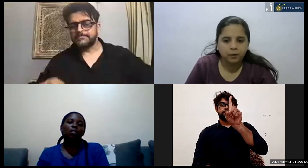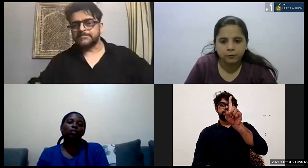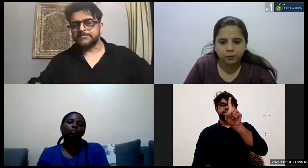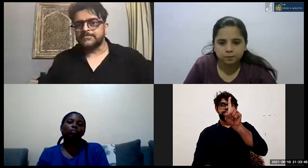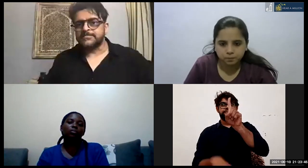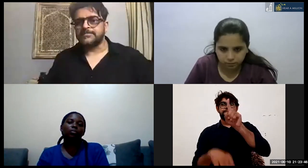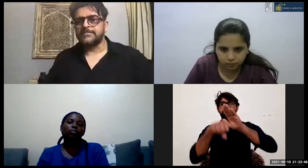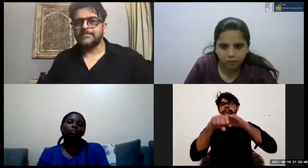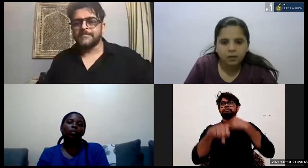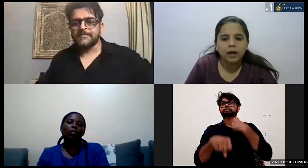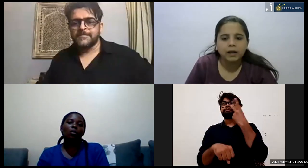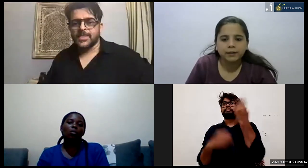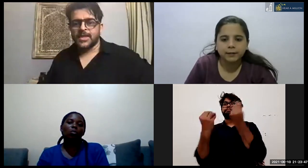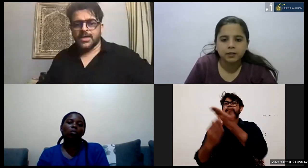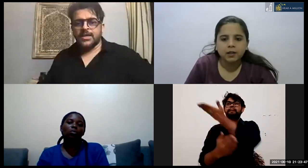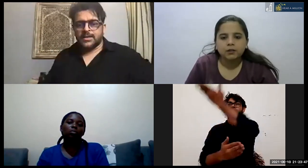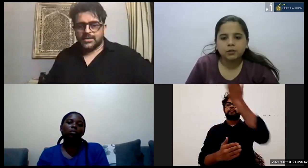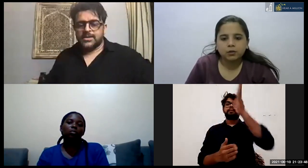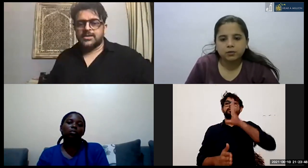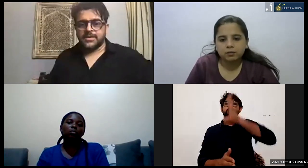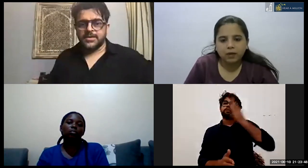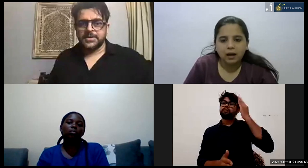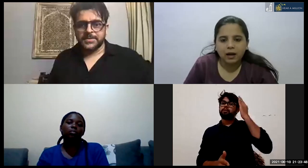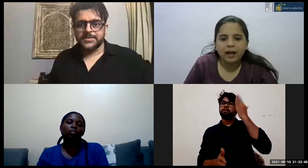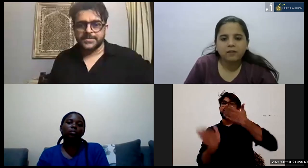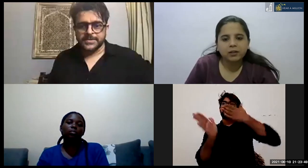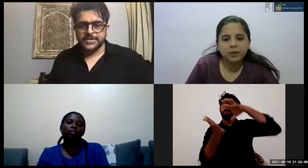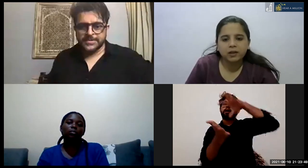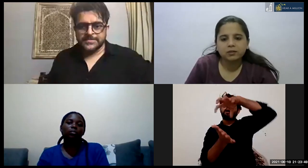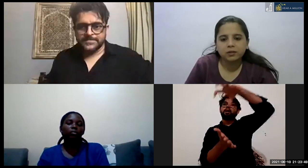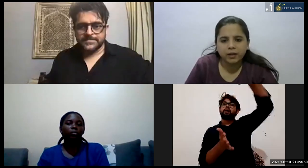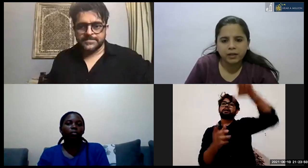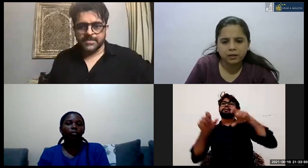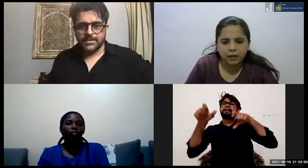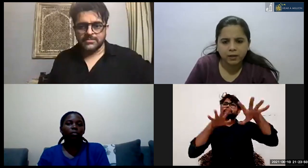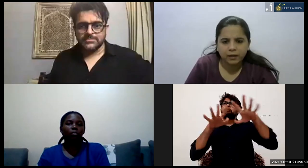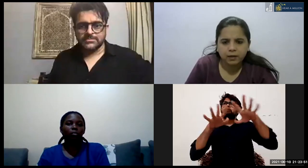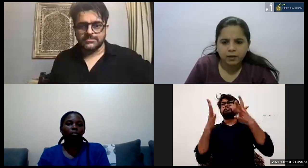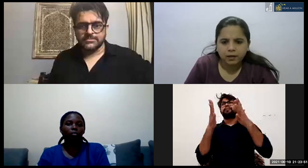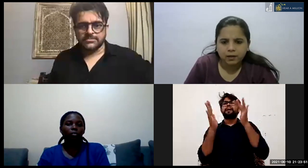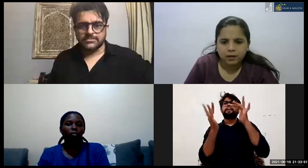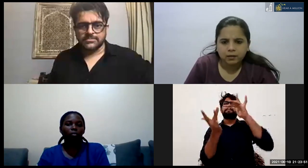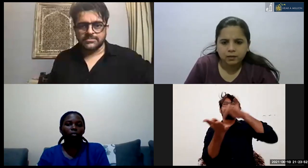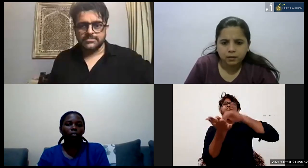might be involved too. Ankit here. So I have experience, you know, in railway.